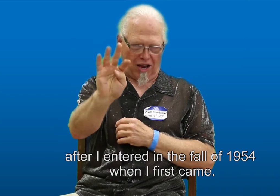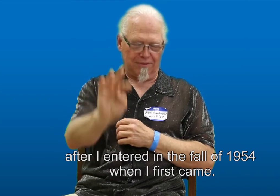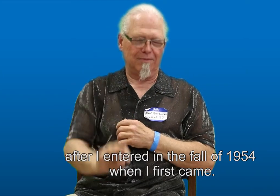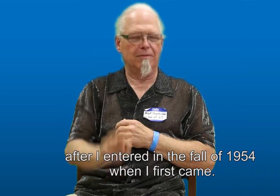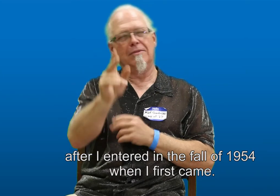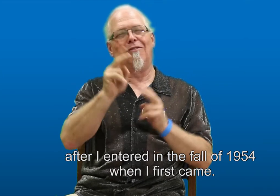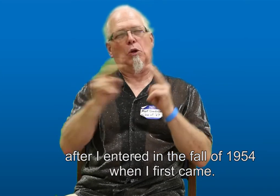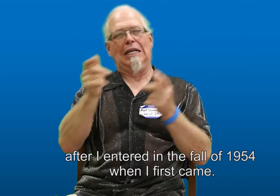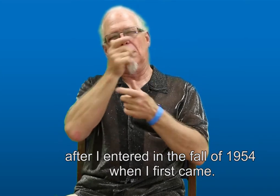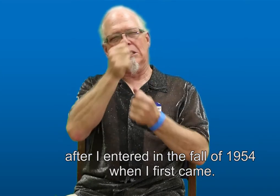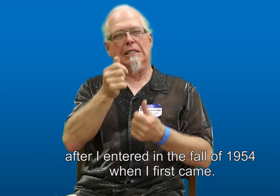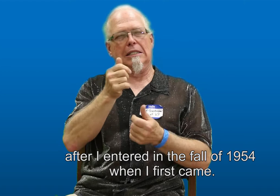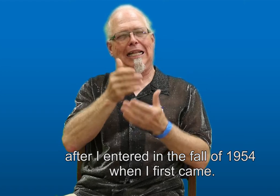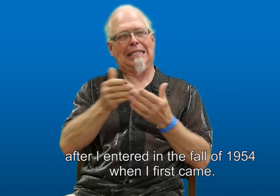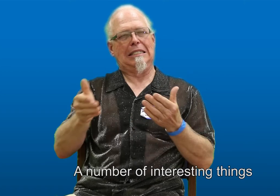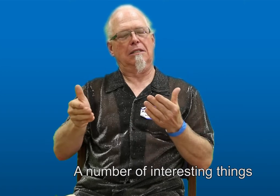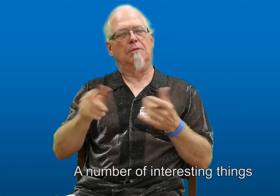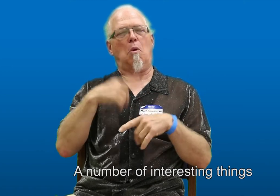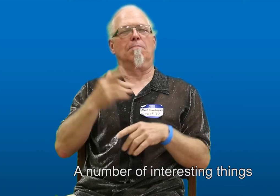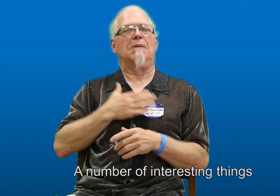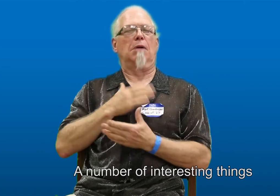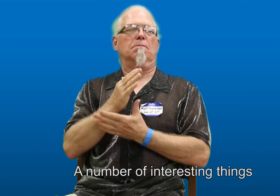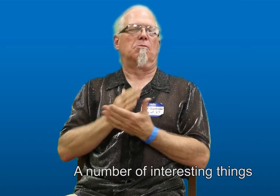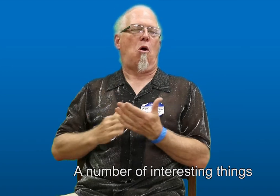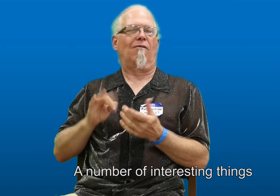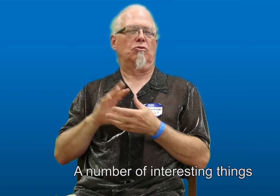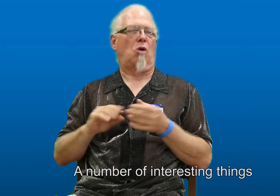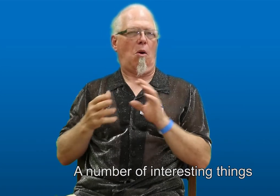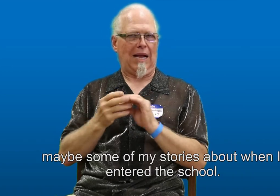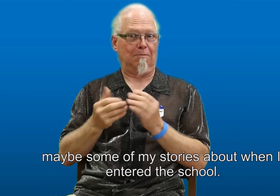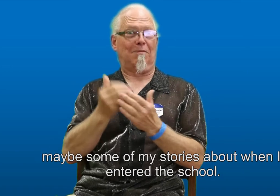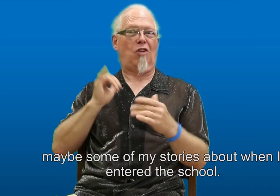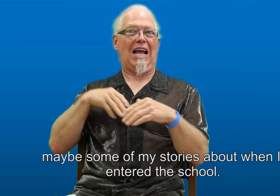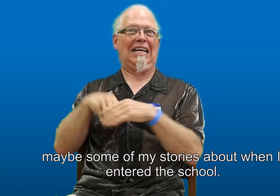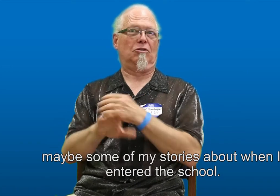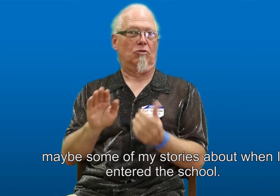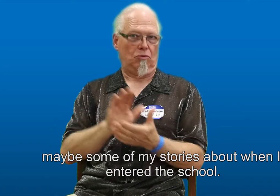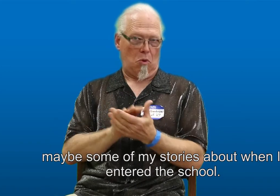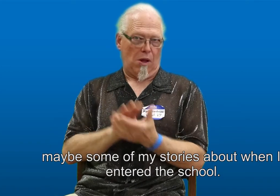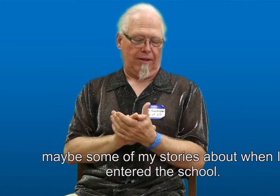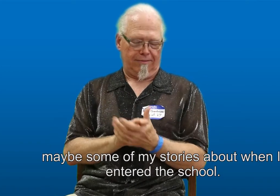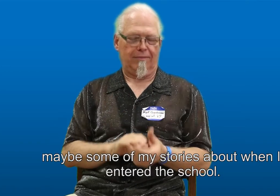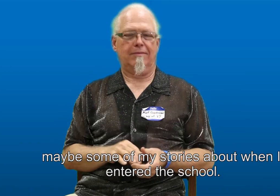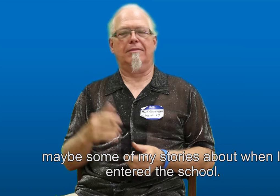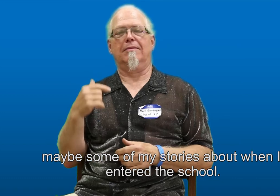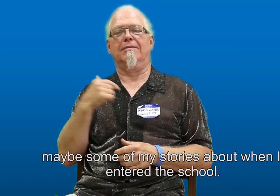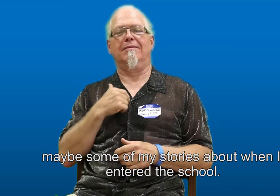of 1954 when I first came. A number of interesting things, maybe some of my stories about when I entered